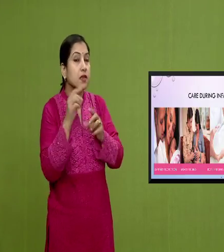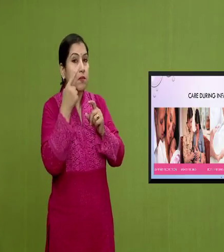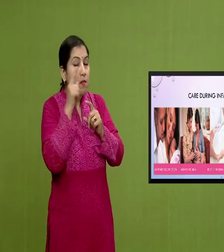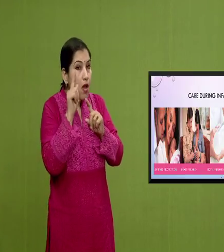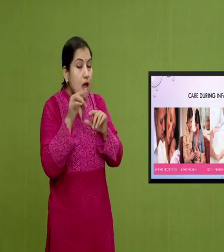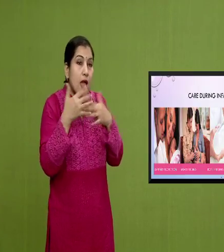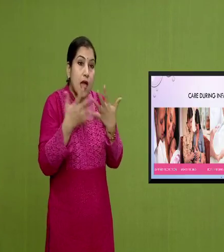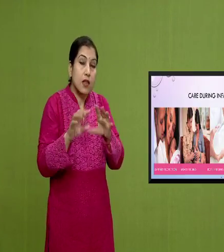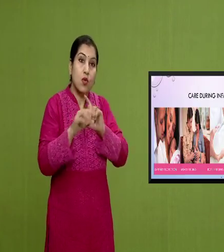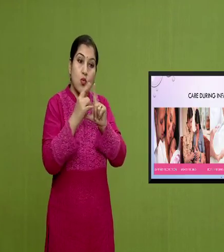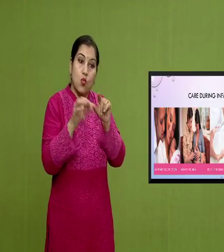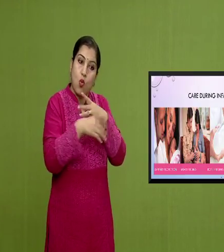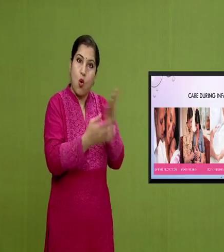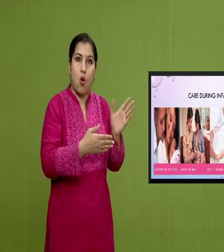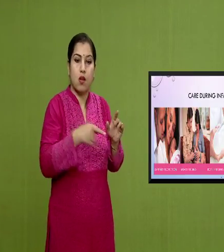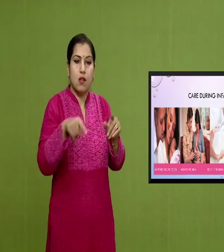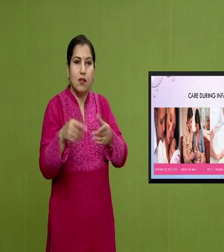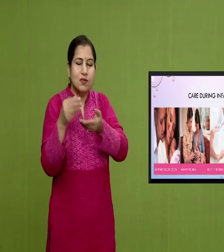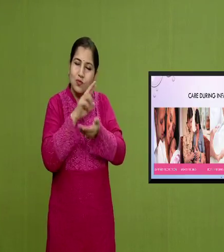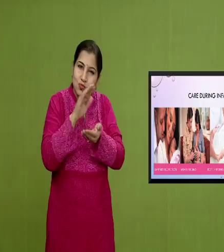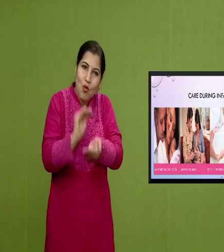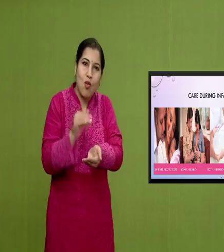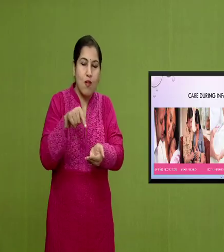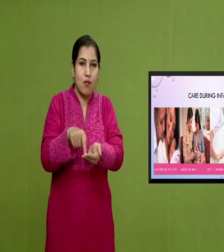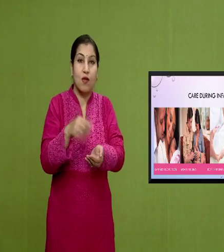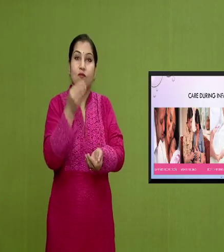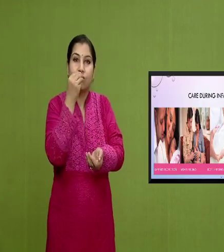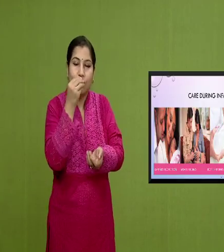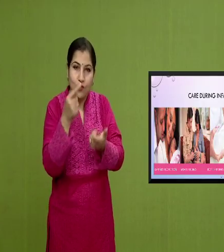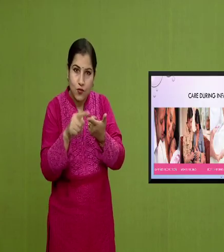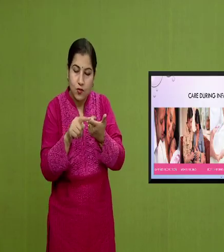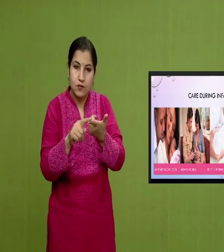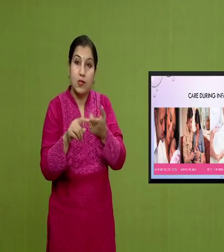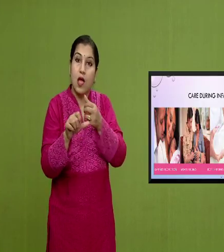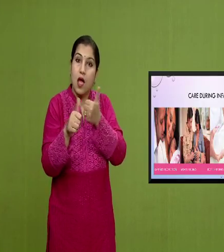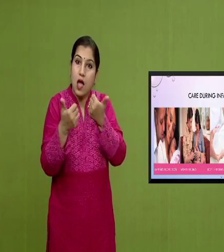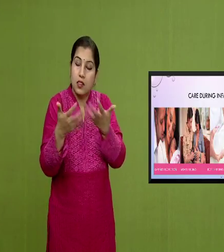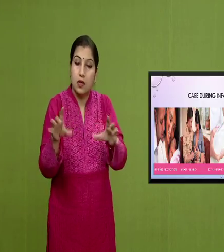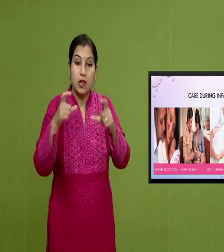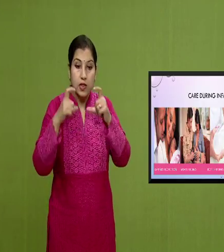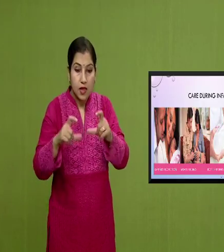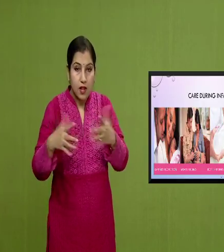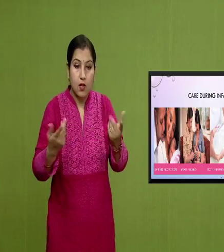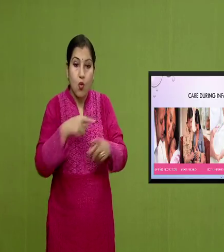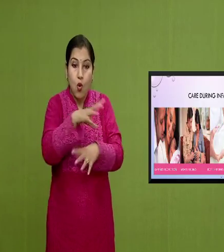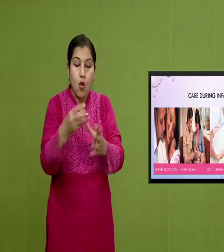her parents for food and other care and protection.